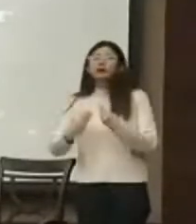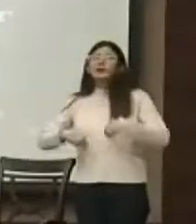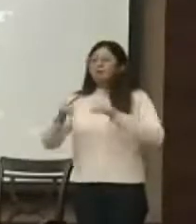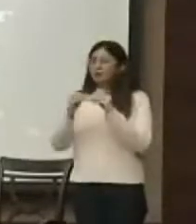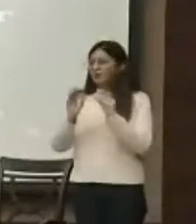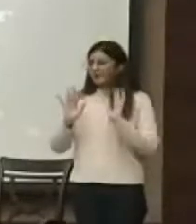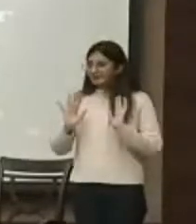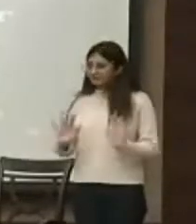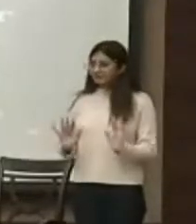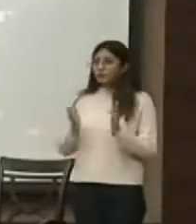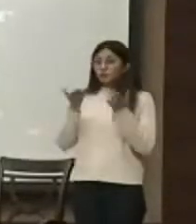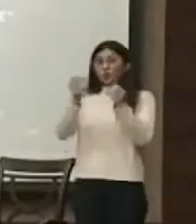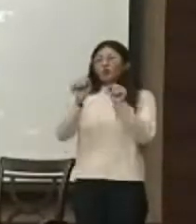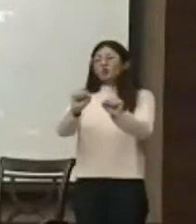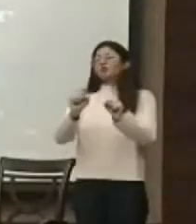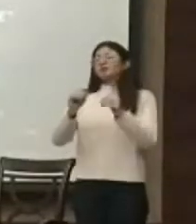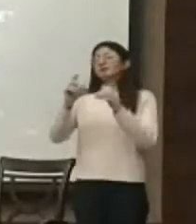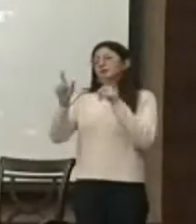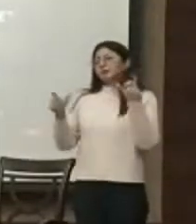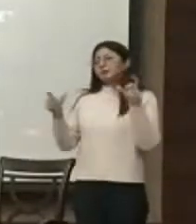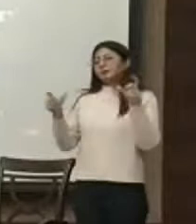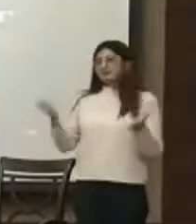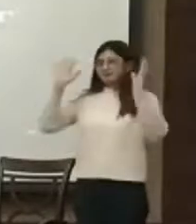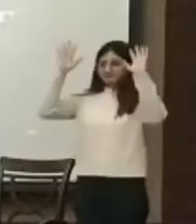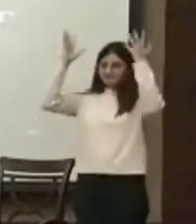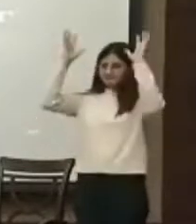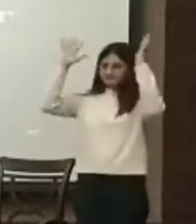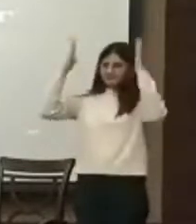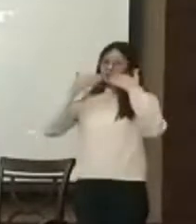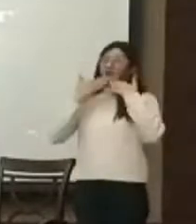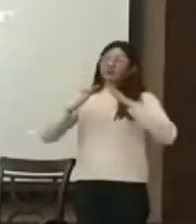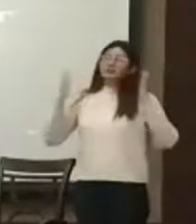which is your parliament. Thank you very much.